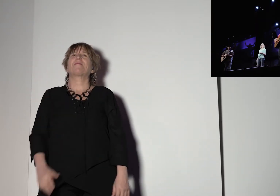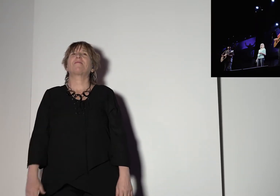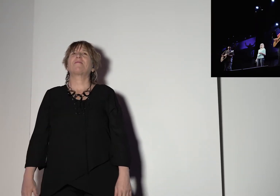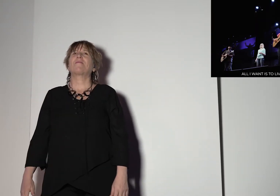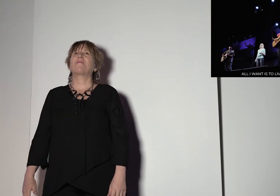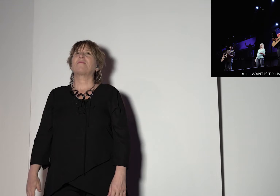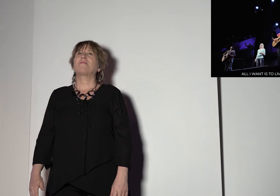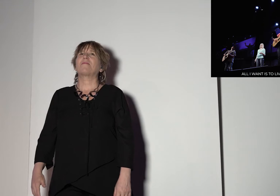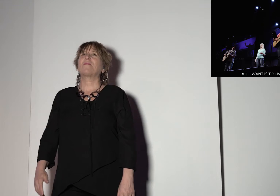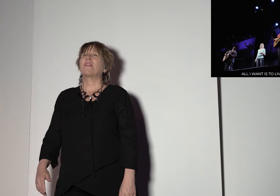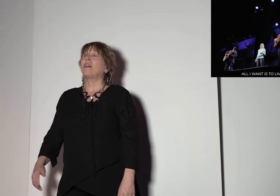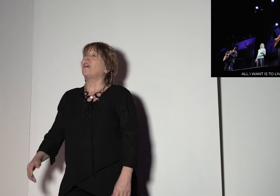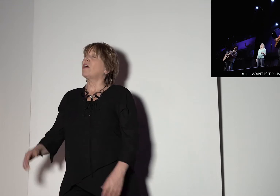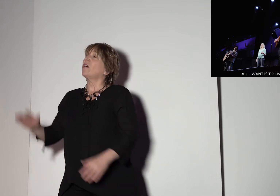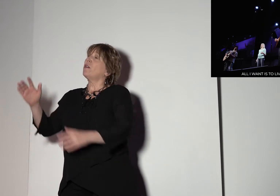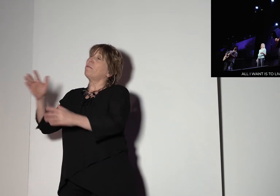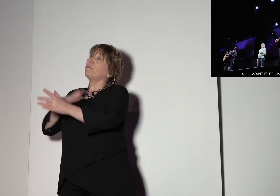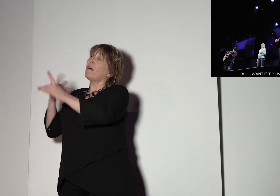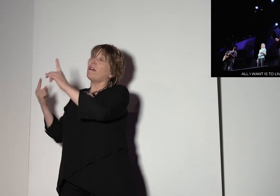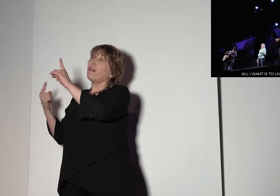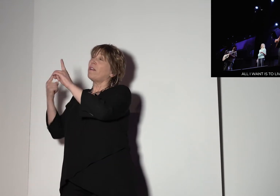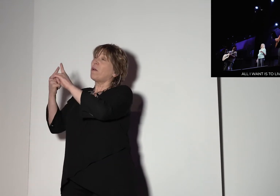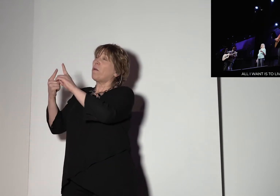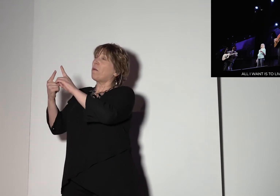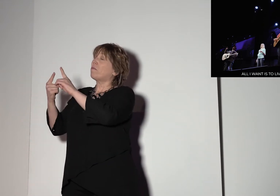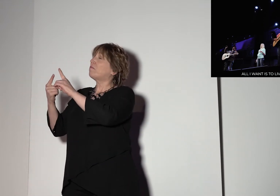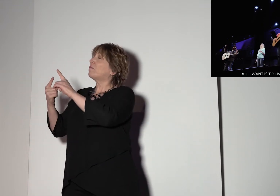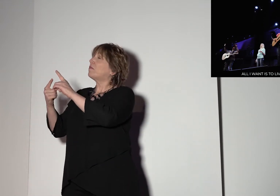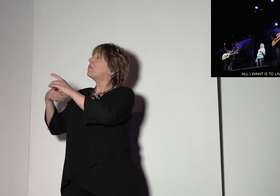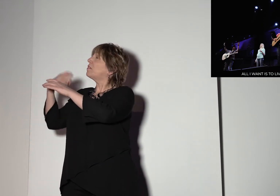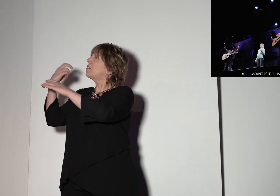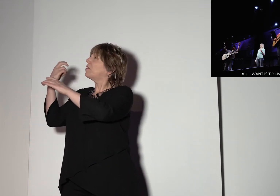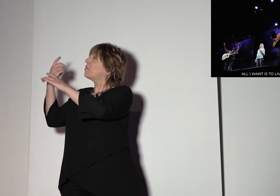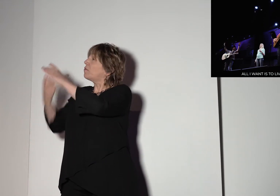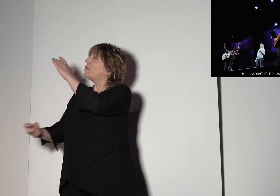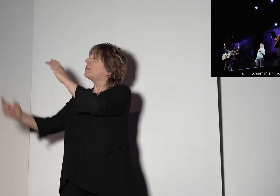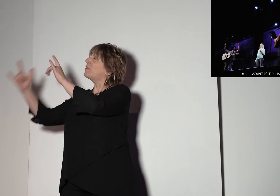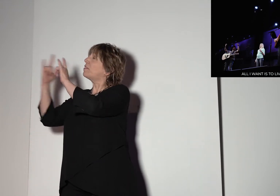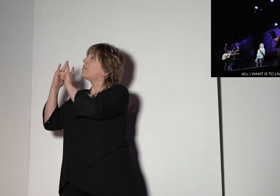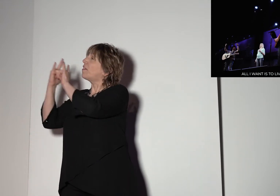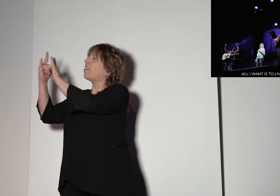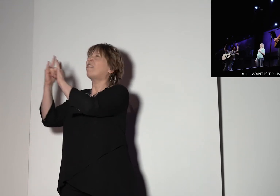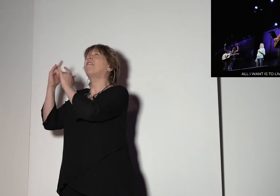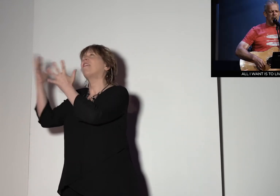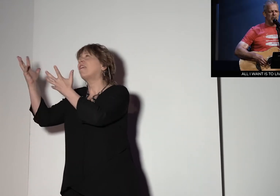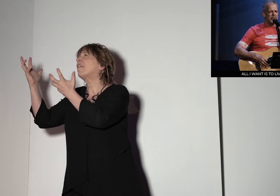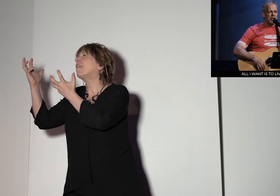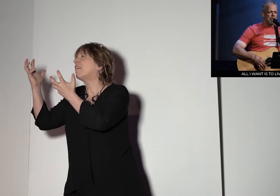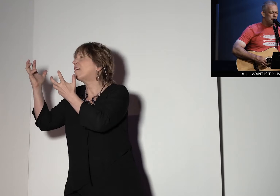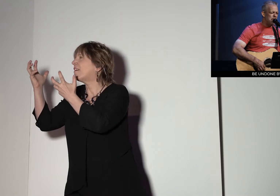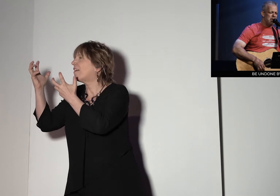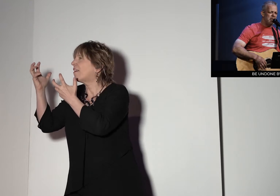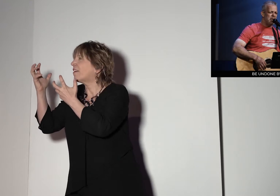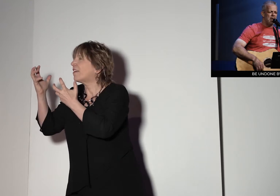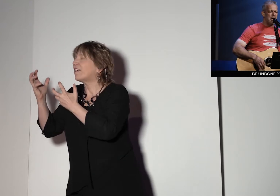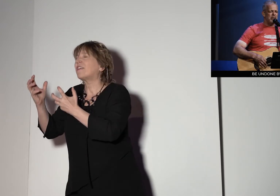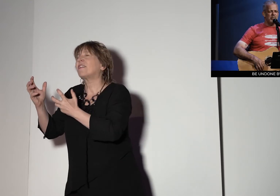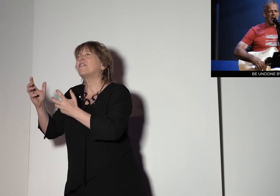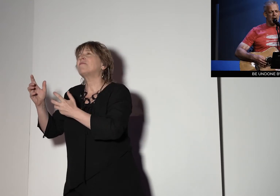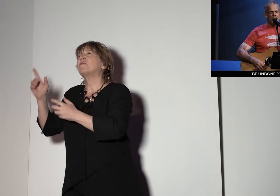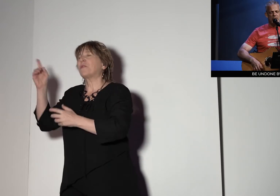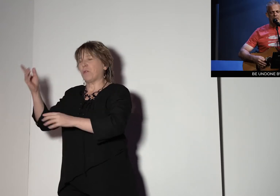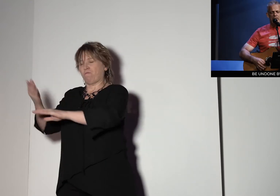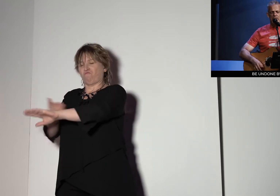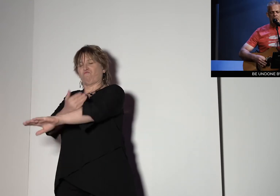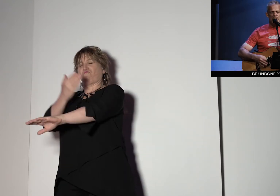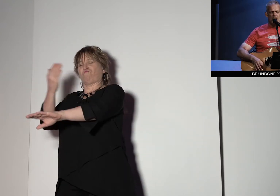and all I want is to live within your love, be undone